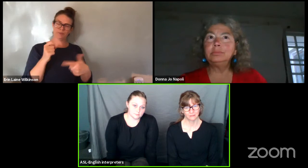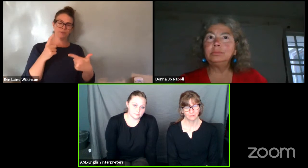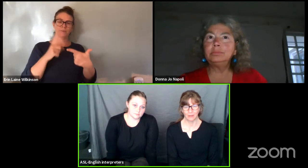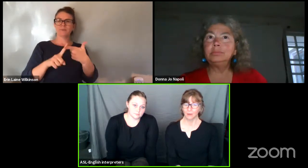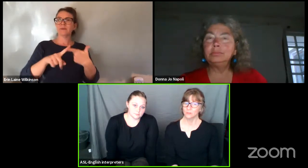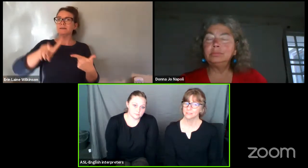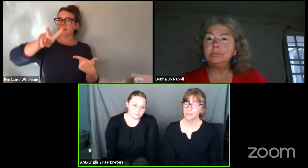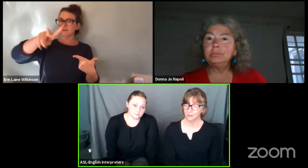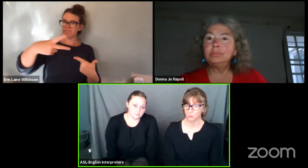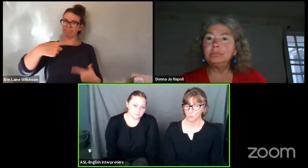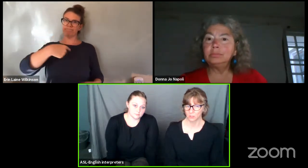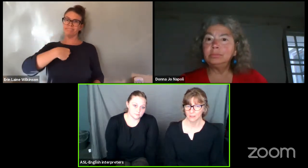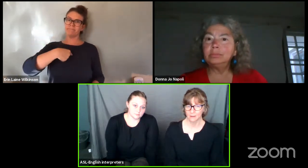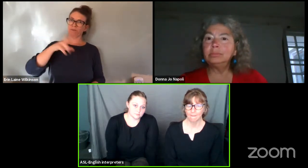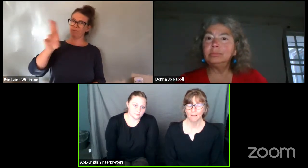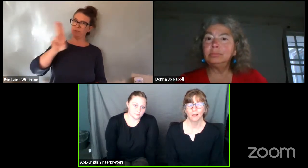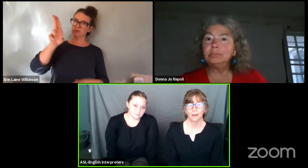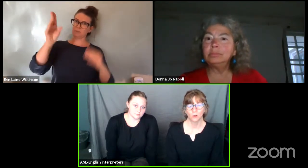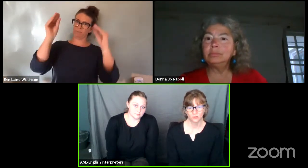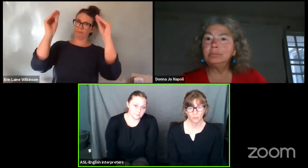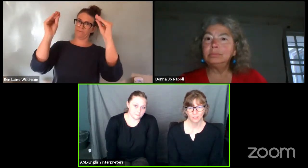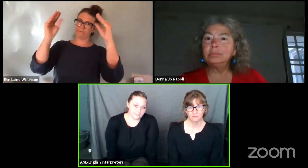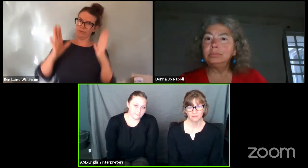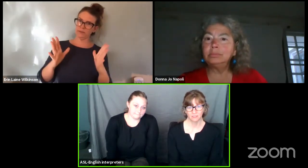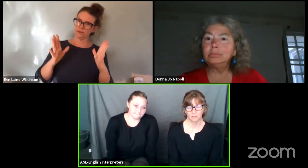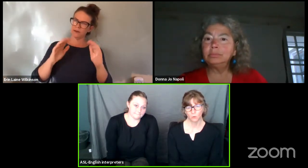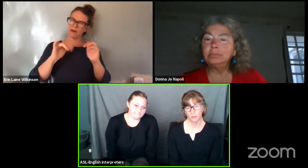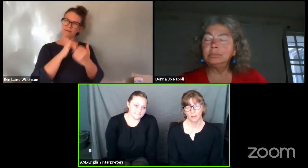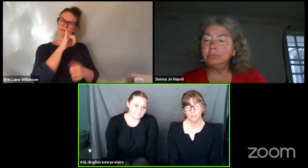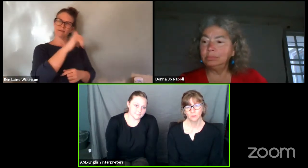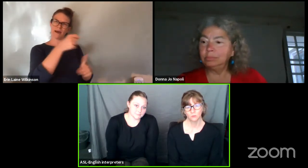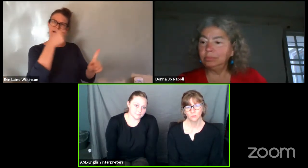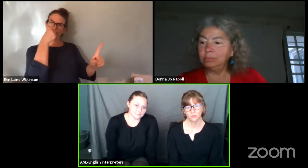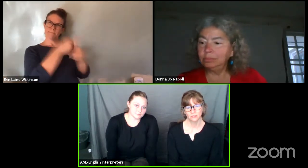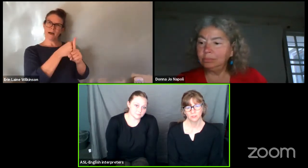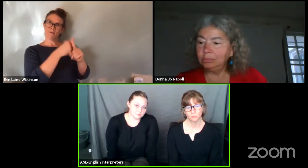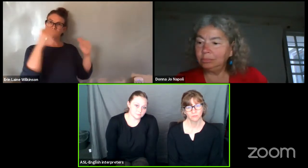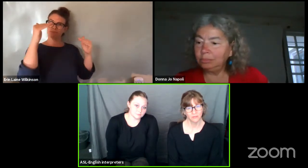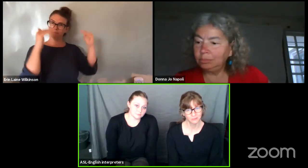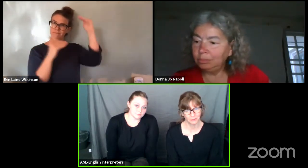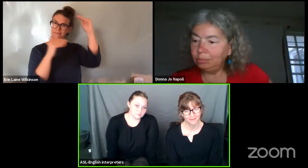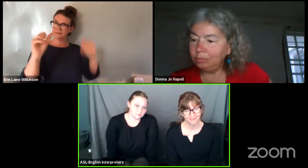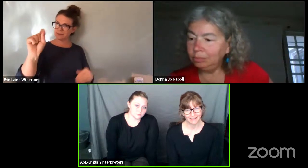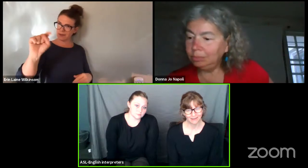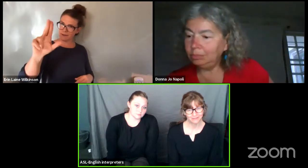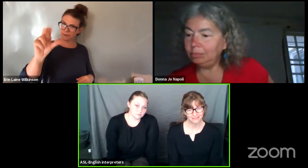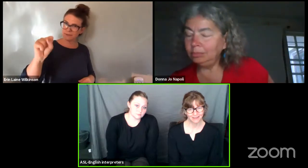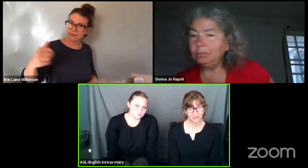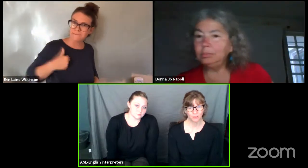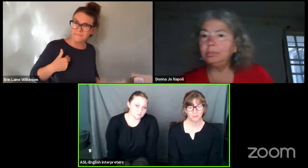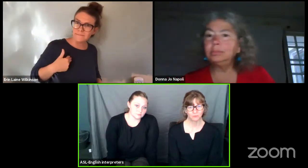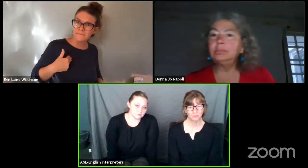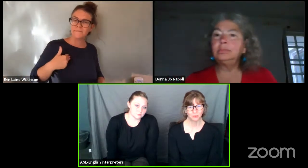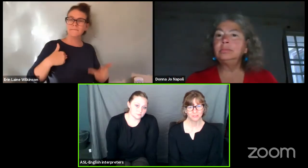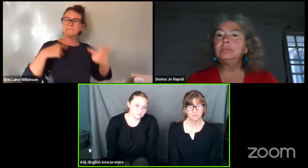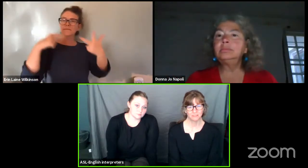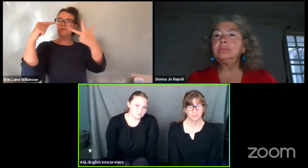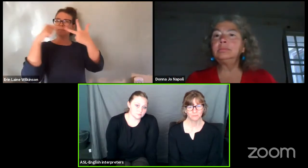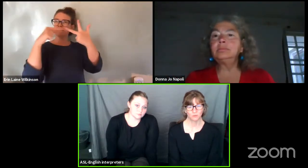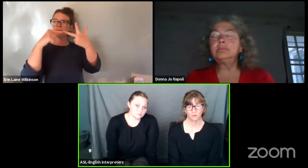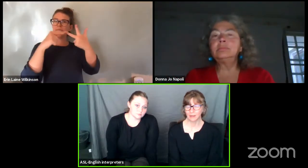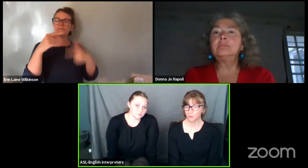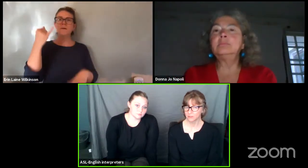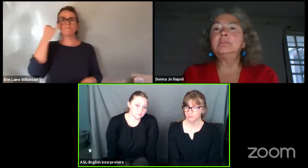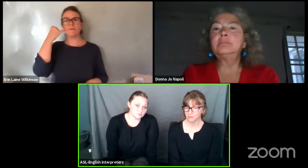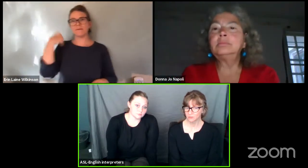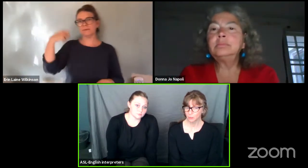people? You know, how is that going to work? I also would have to think, okay, I'm a university professor. How is that going to be perceived as